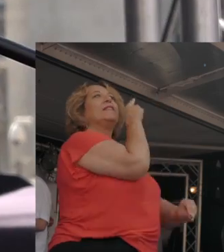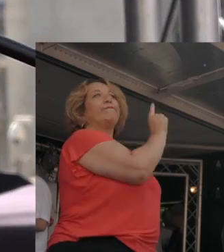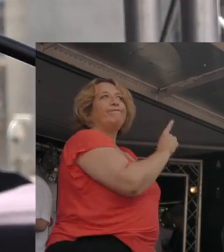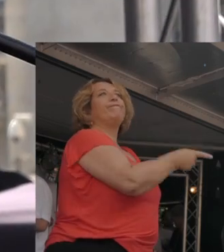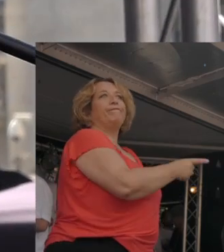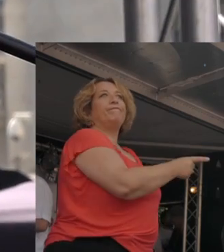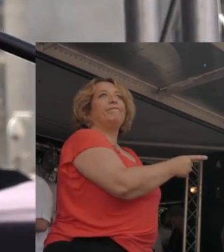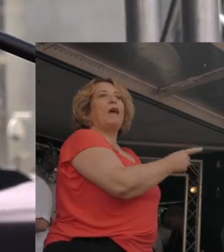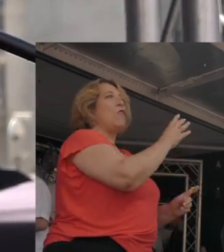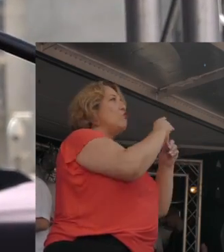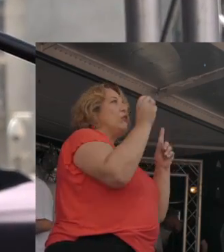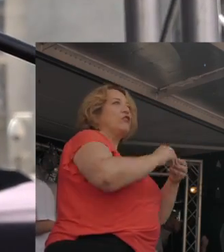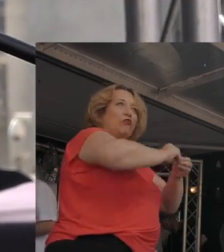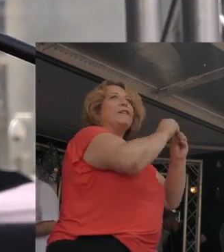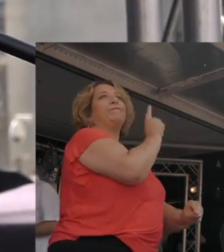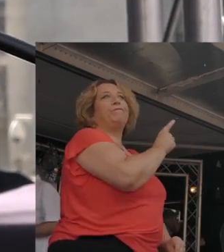since then,